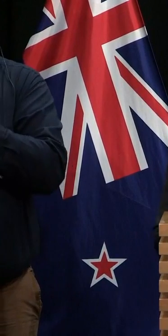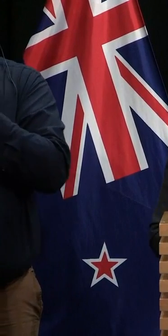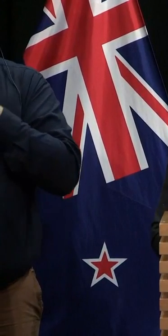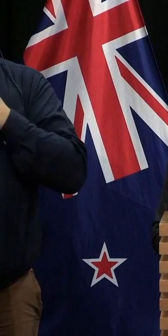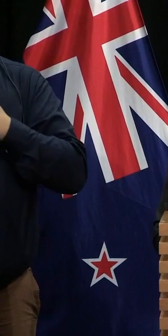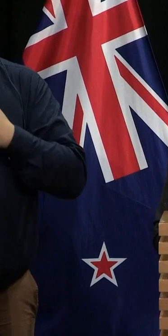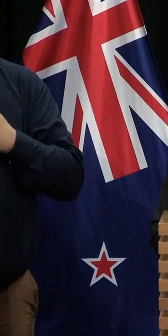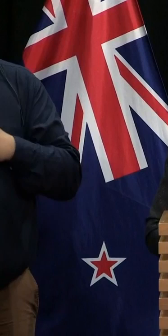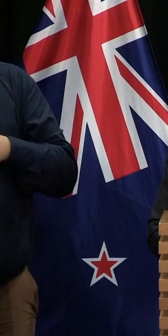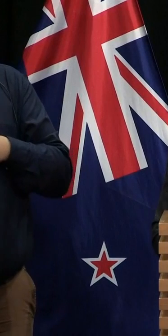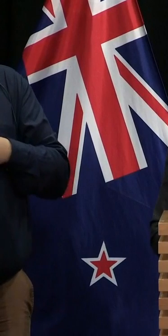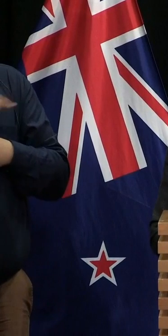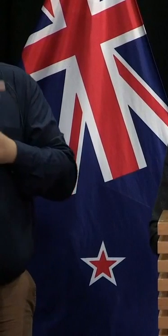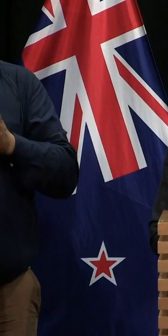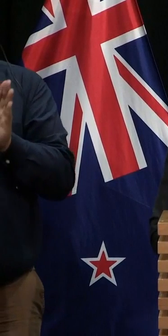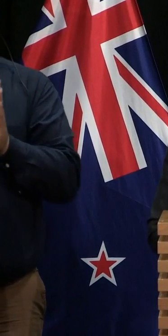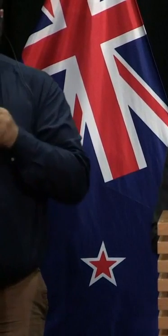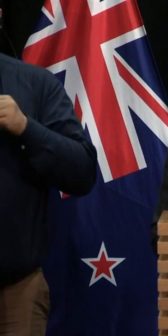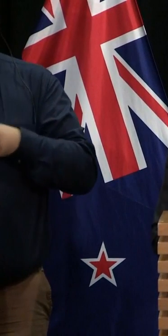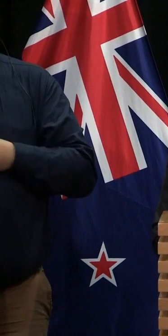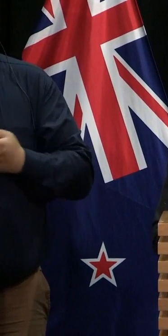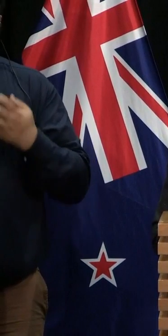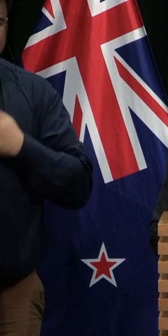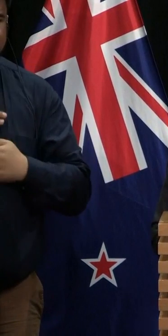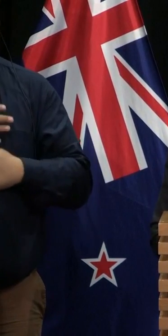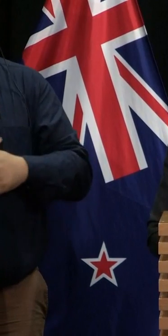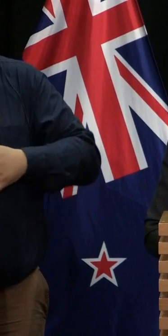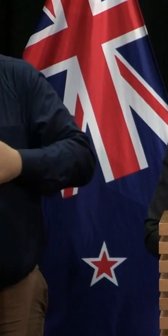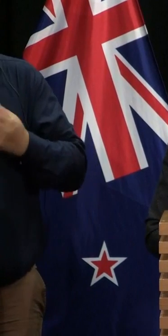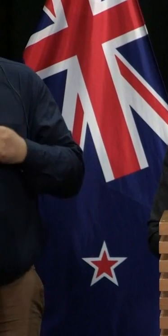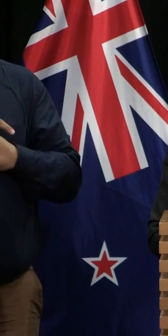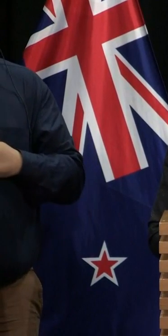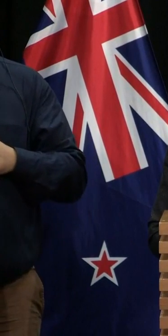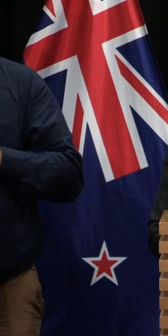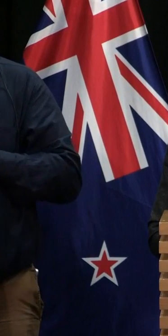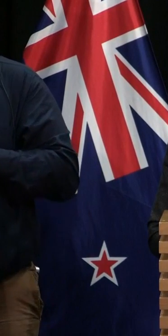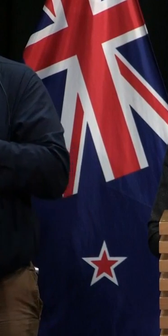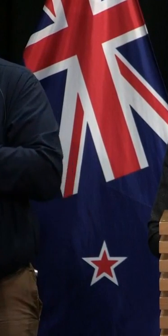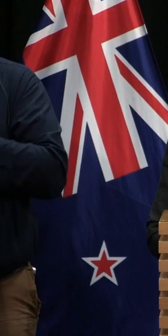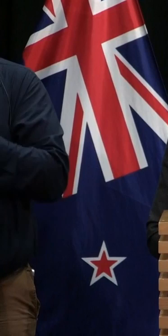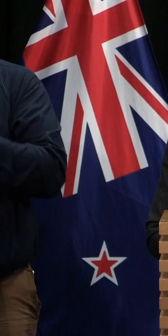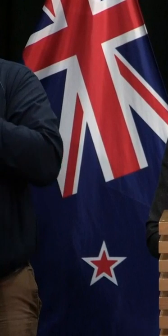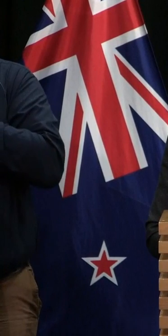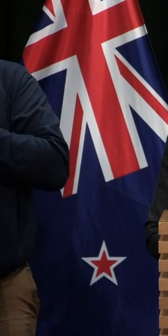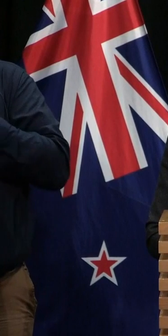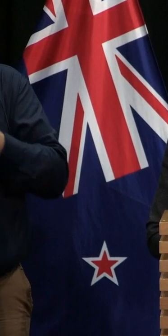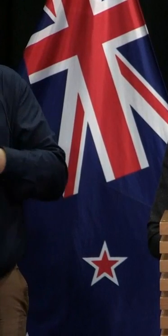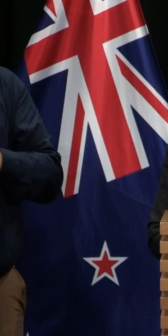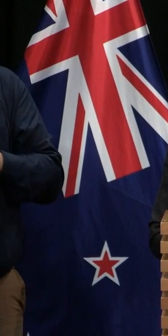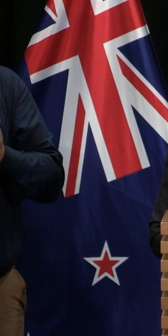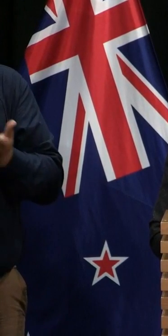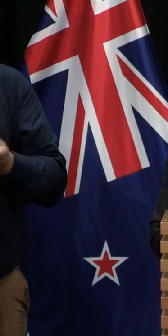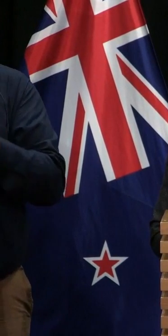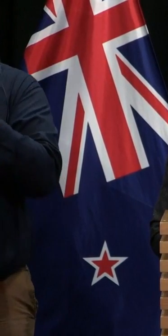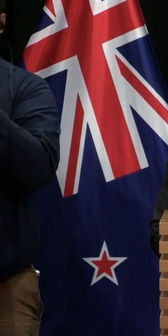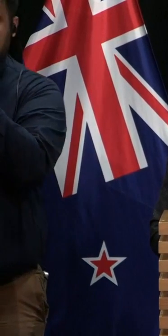burden is carried in many different ways. And actually, we've got a moral duty here. Does it include organisations such as Gloria Vale?